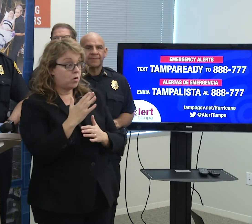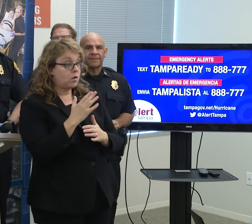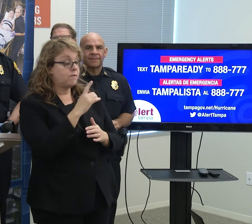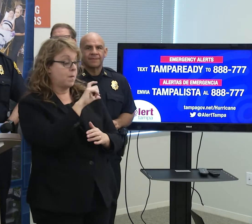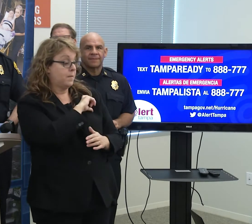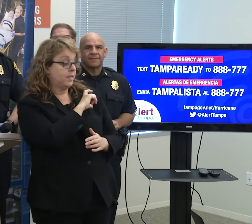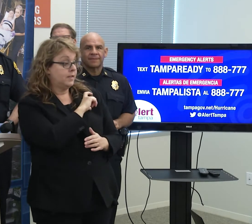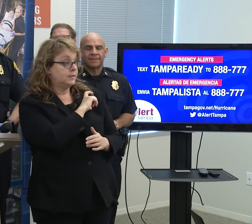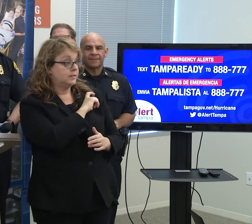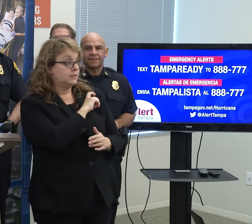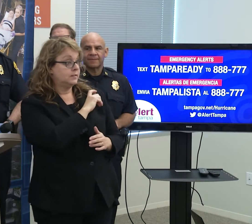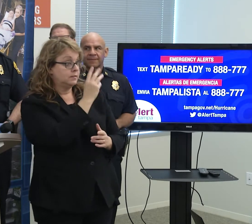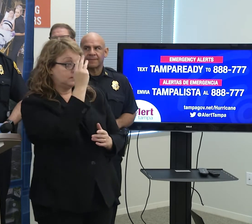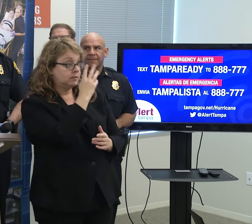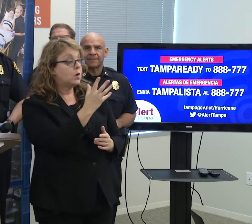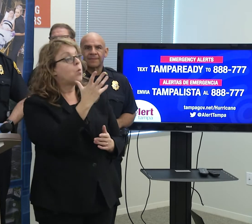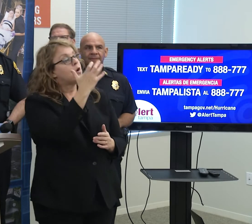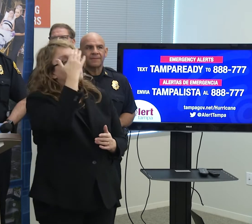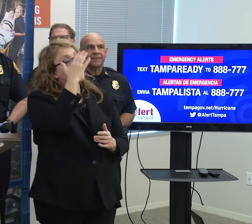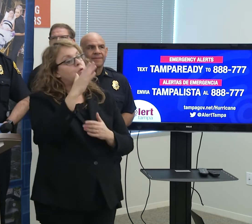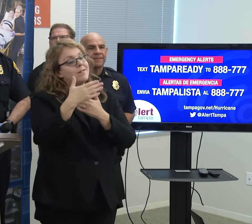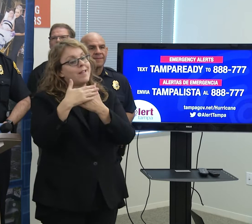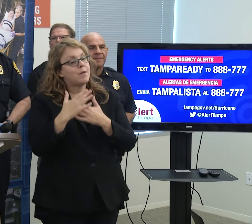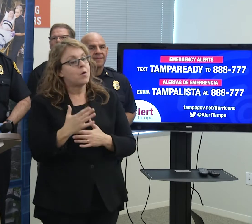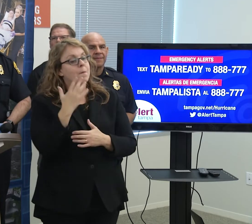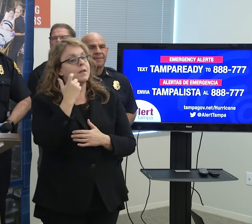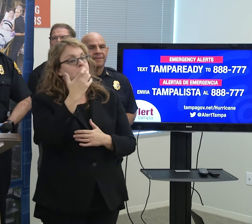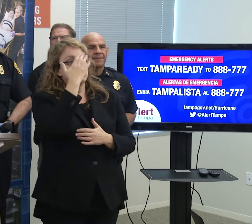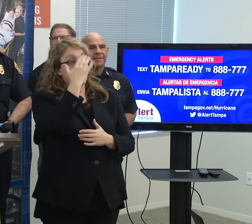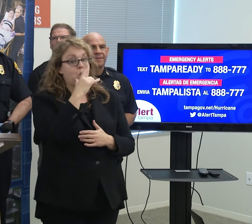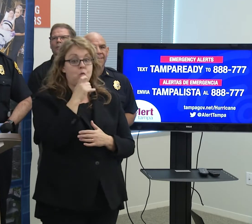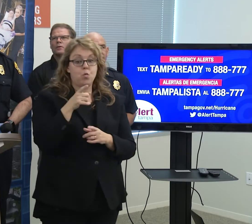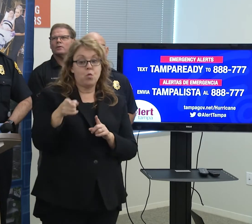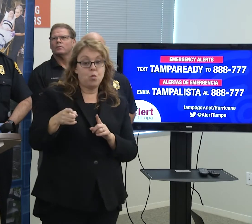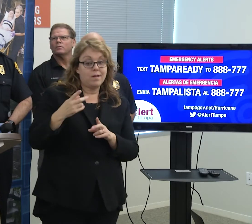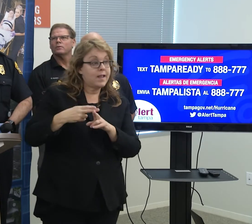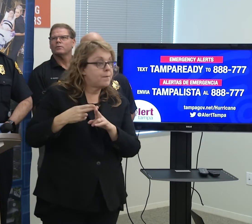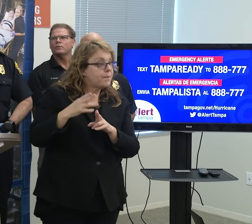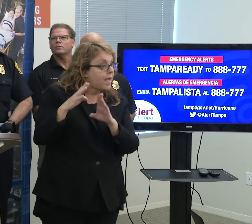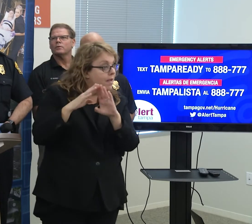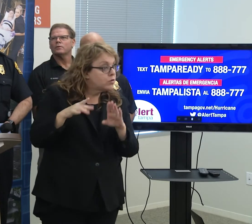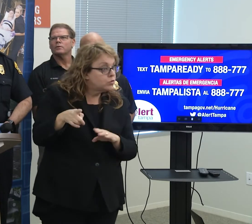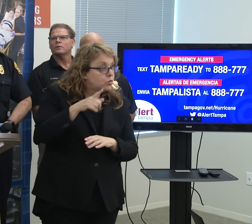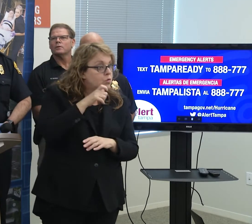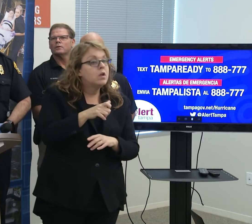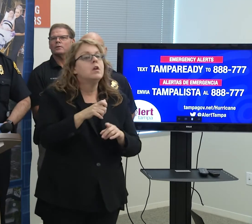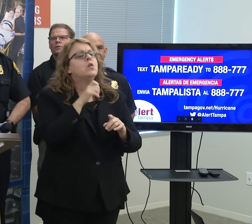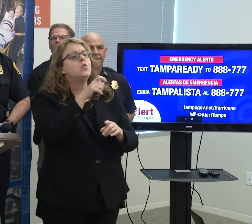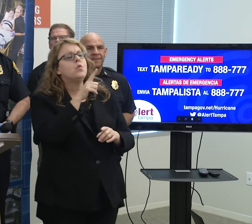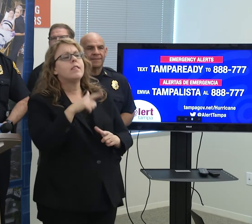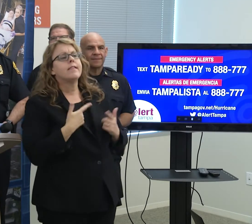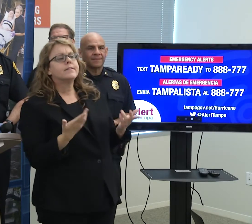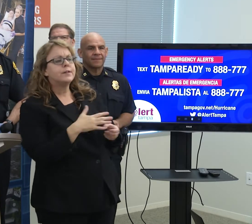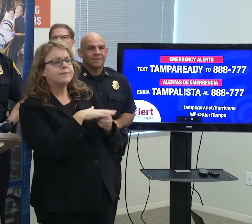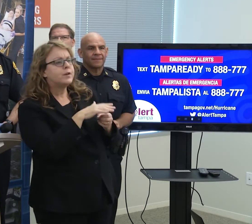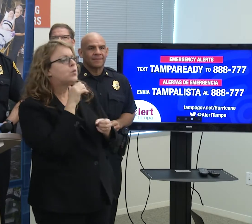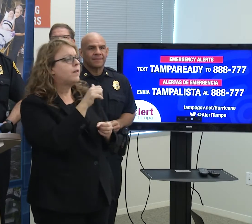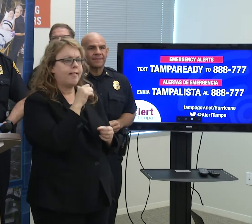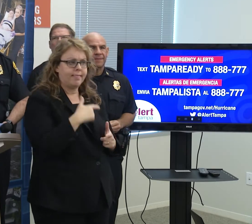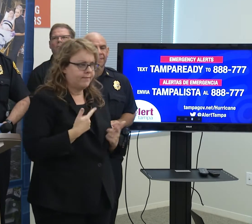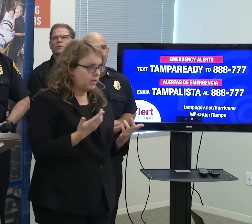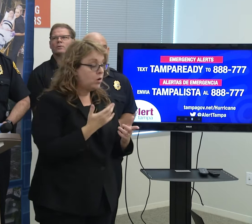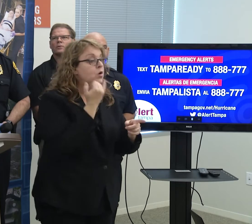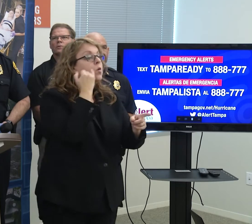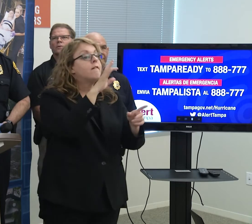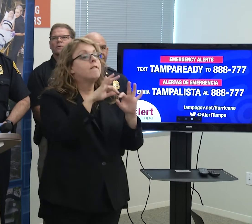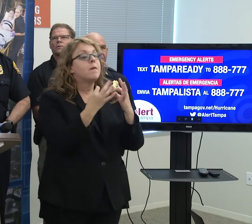police standpoint, we want you to know your neighbors because we want to know who belongs in that neighborhood and who doesn't belong in that neighborhood. If you have a